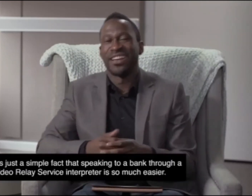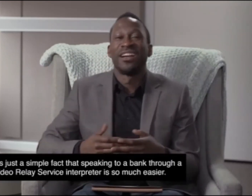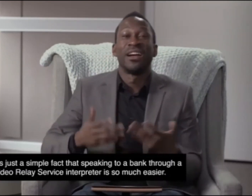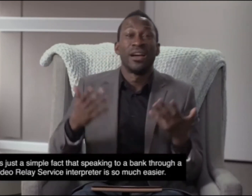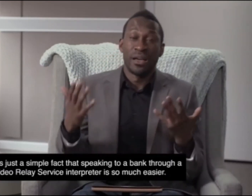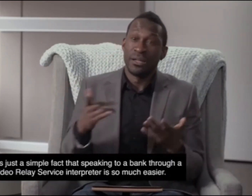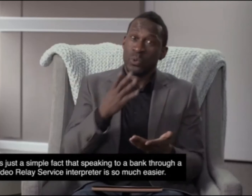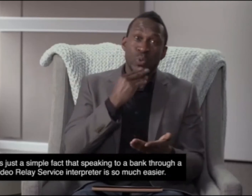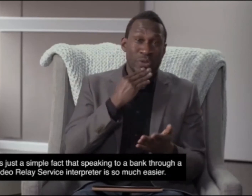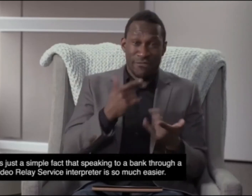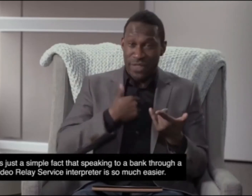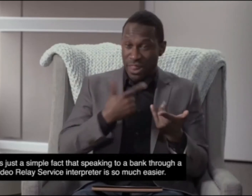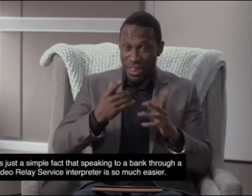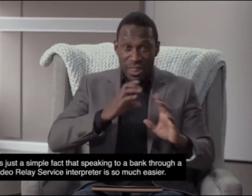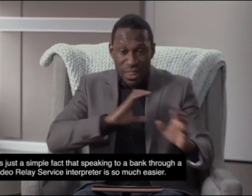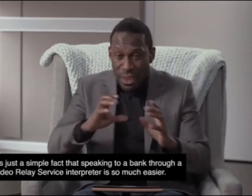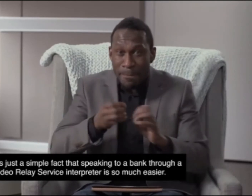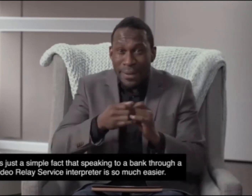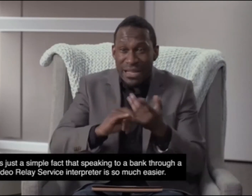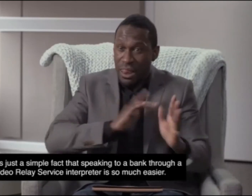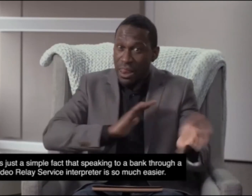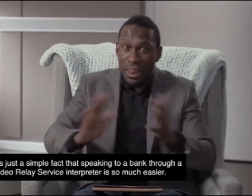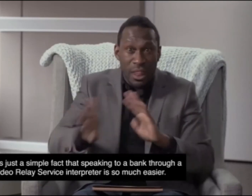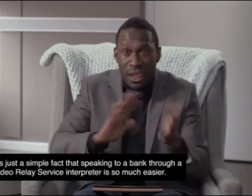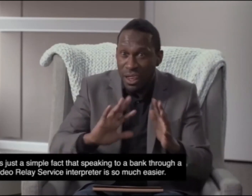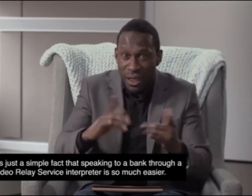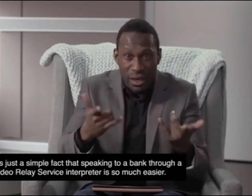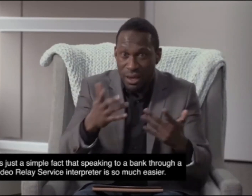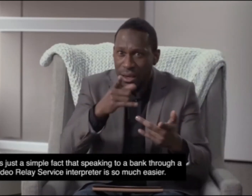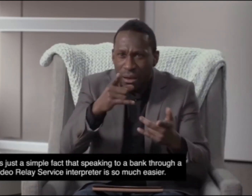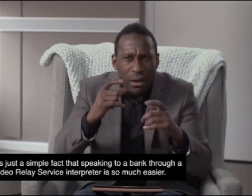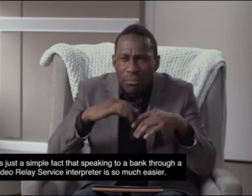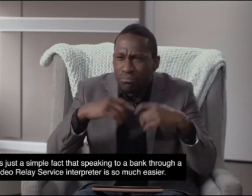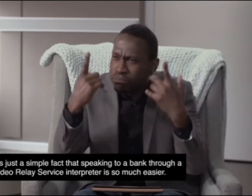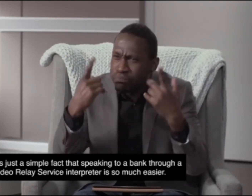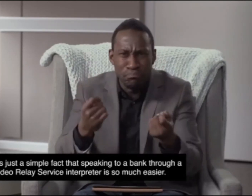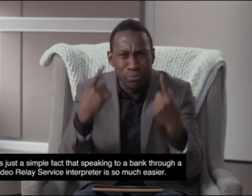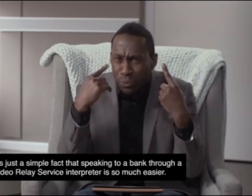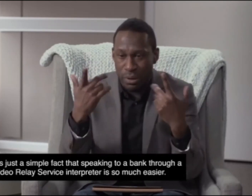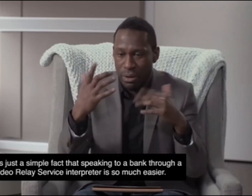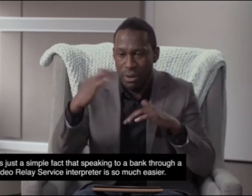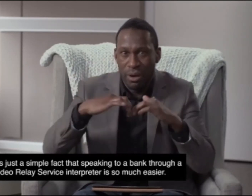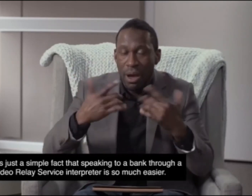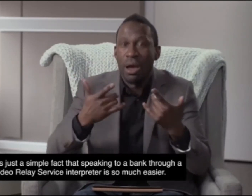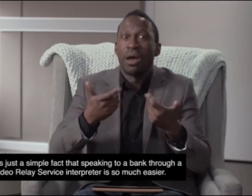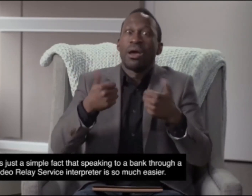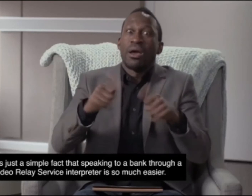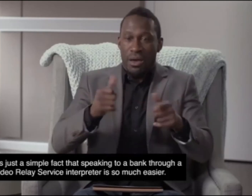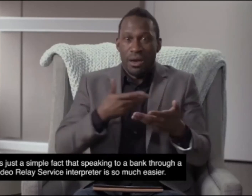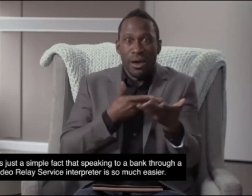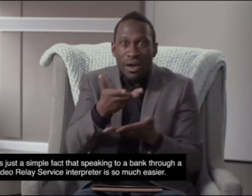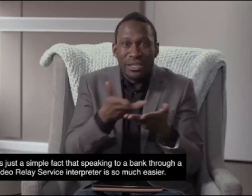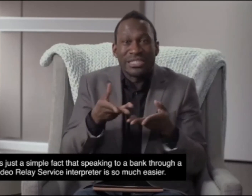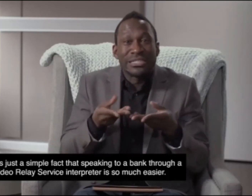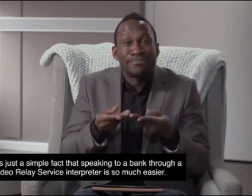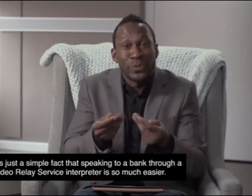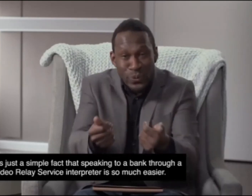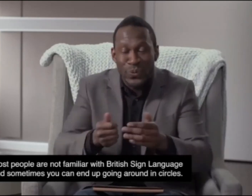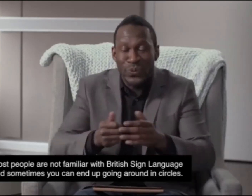It's just a simple fact that speaking to a bank through a video relay service interpreter is so much easier.